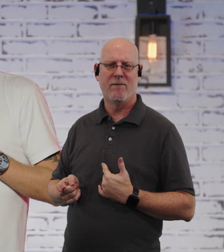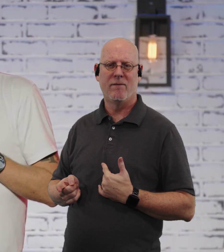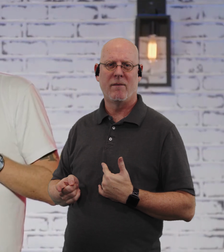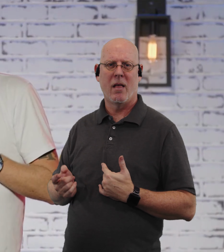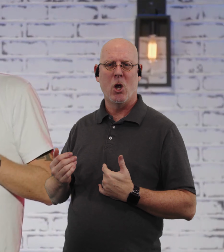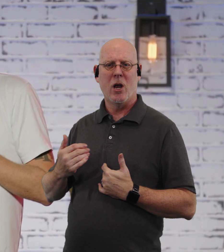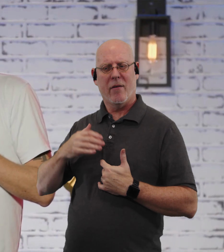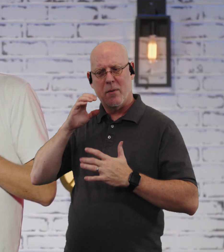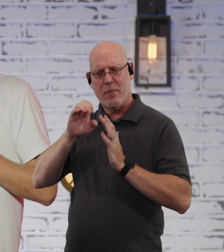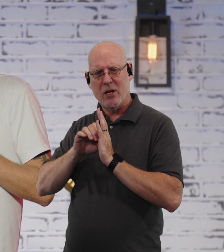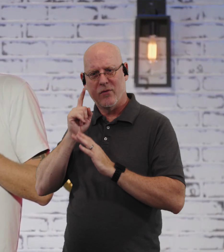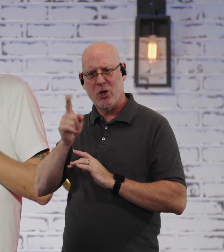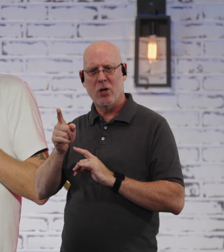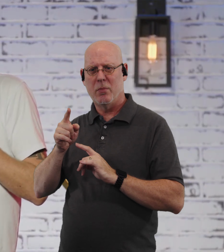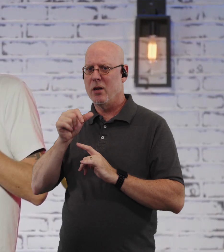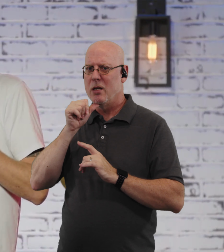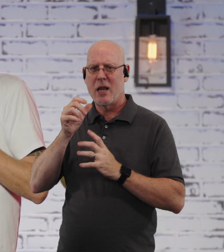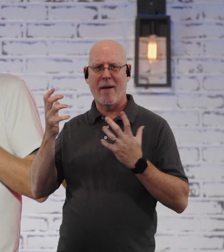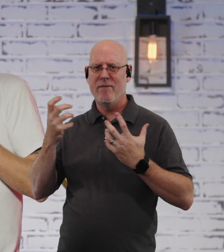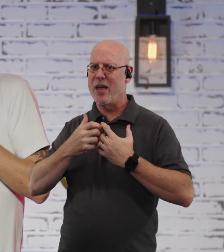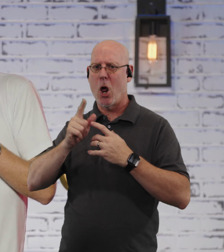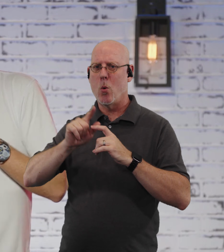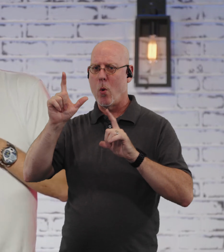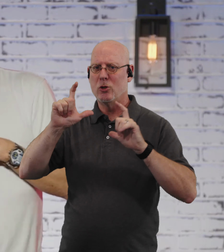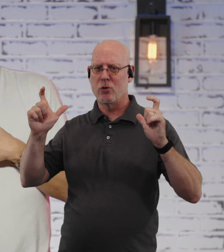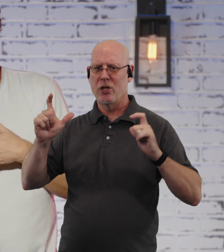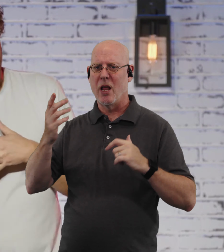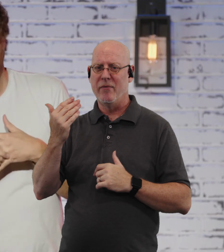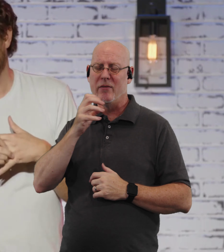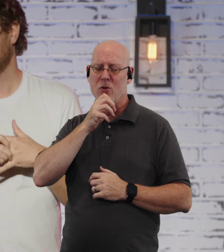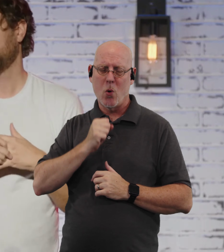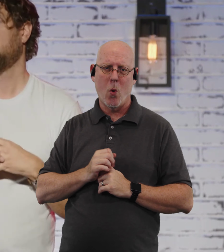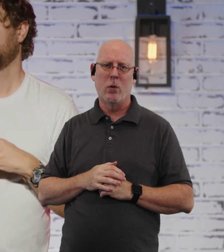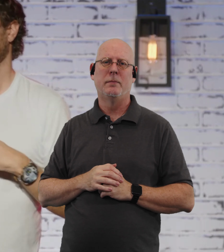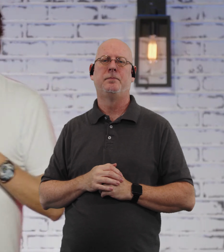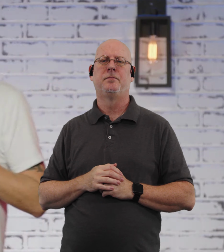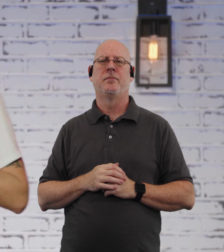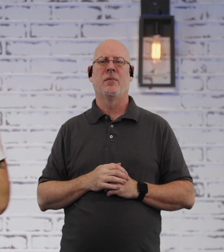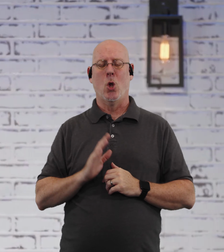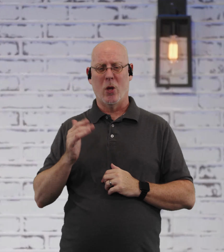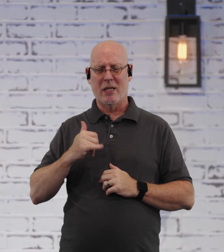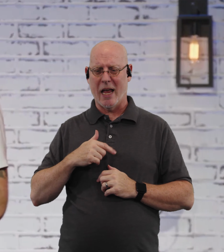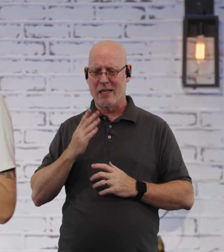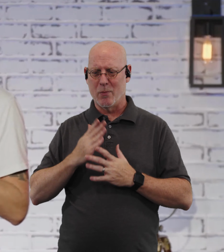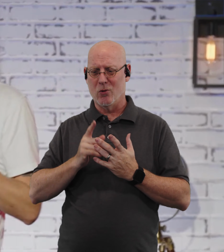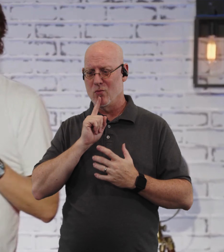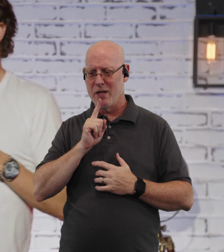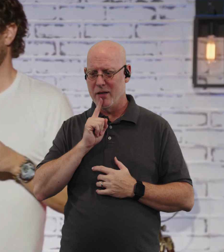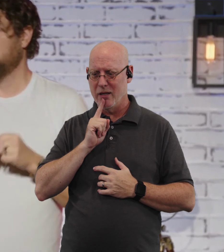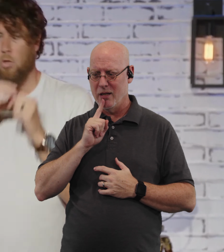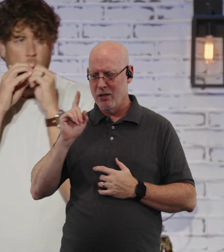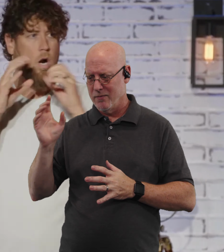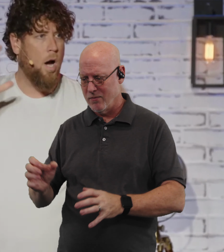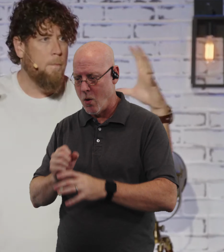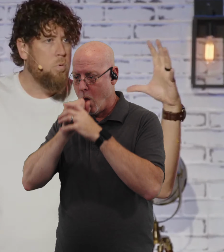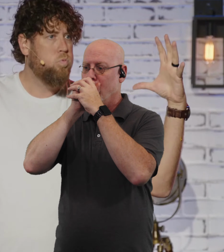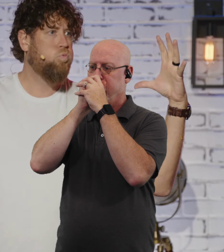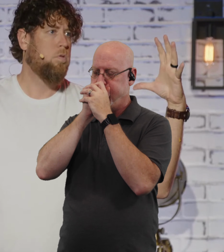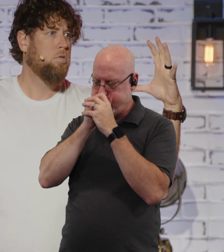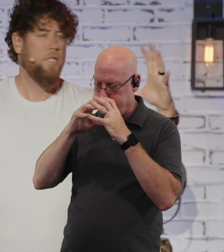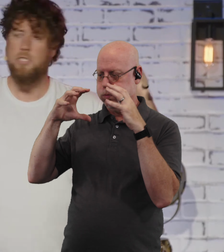I could have a picture for you this morning, but she wouldn't fit on one screen, okay? She is 15 years old. She looks like somebody literally blew her